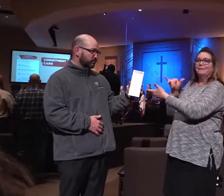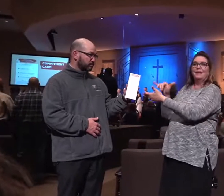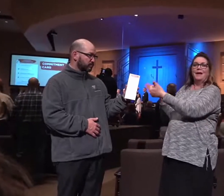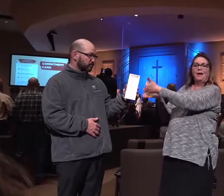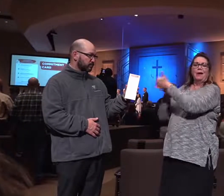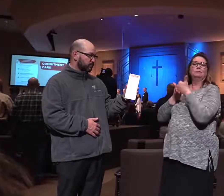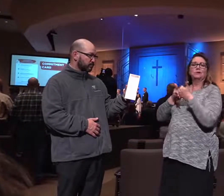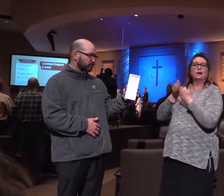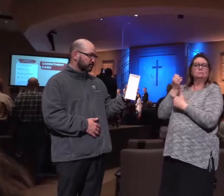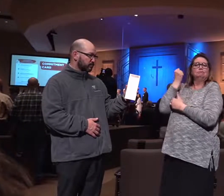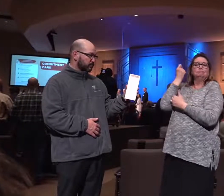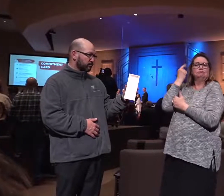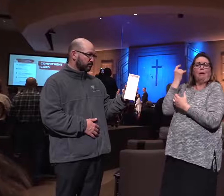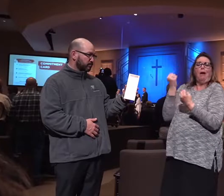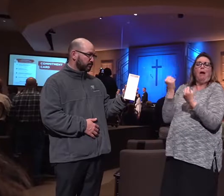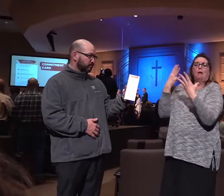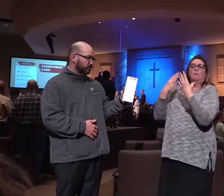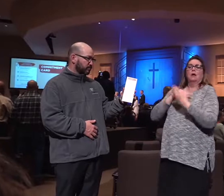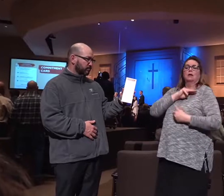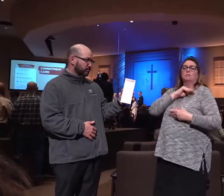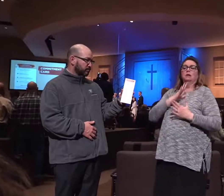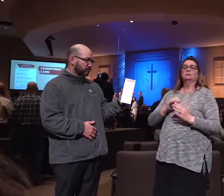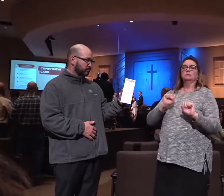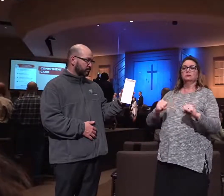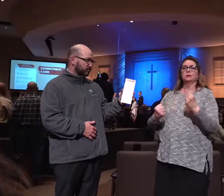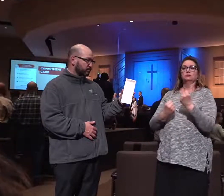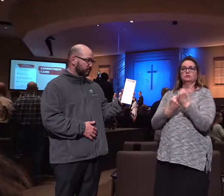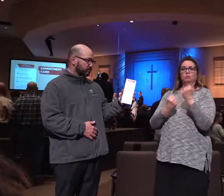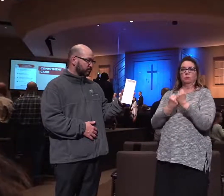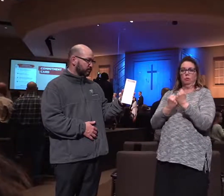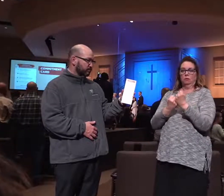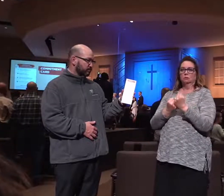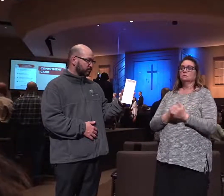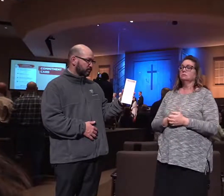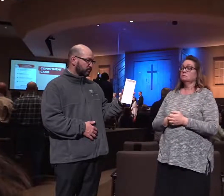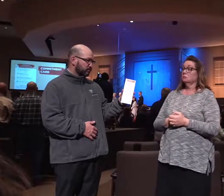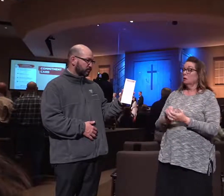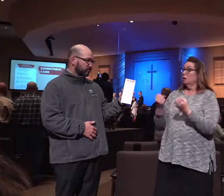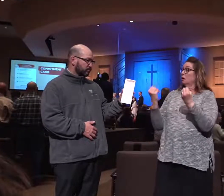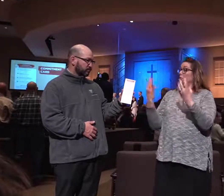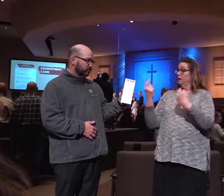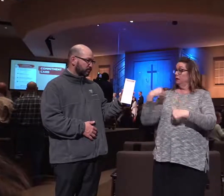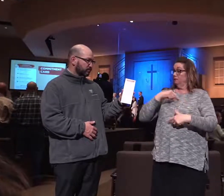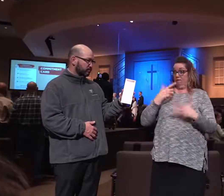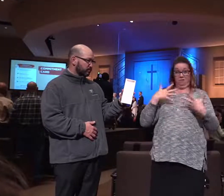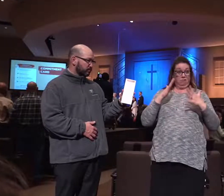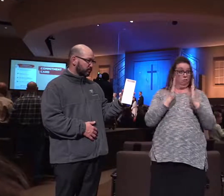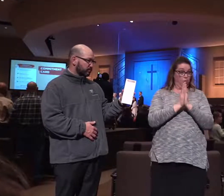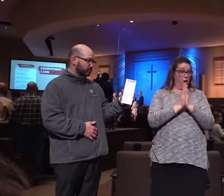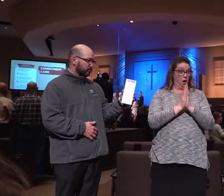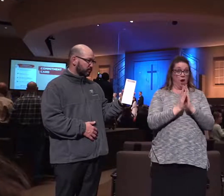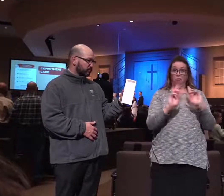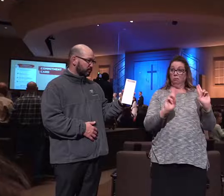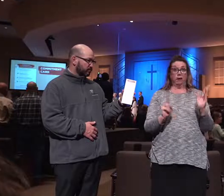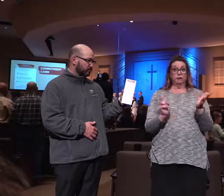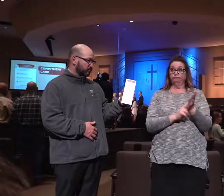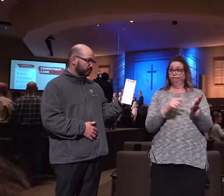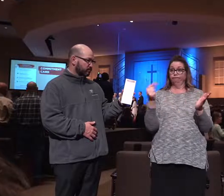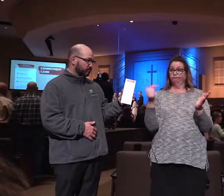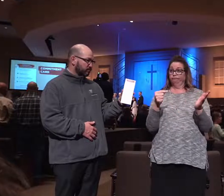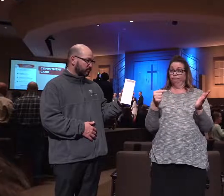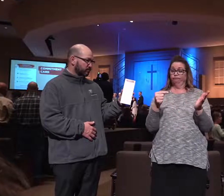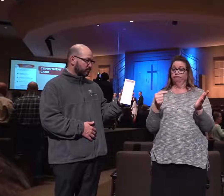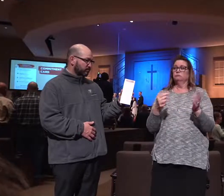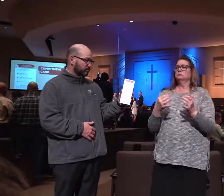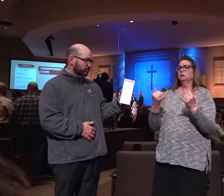Sunday after you pray a little more, and that's fine too. But many of us have been praying, and we're ready to fill this out in a moment. So right now, let's get them